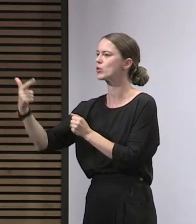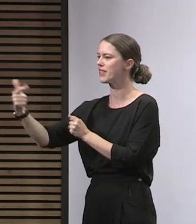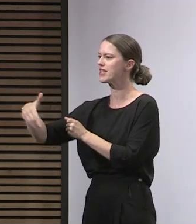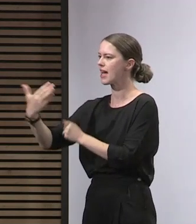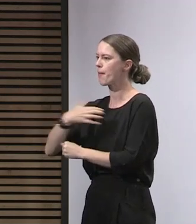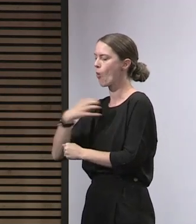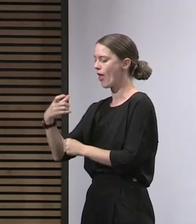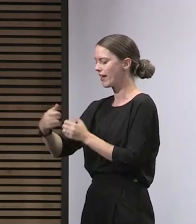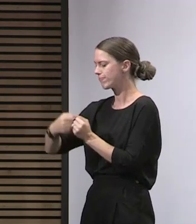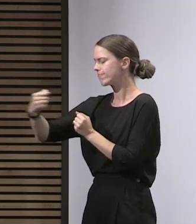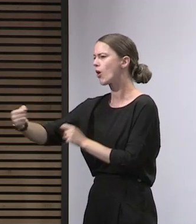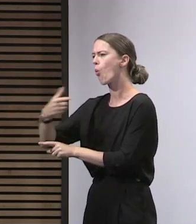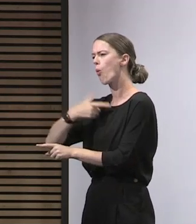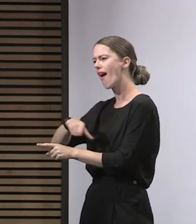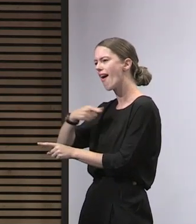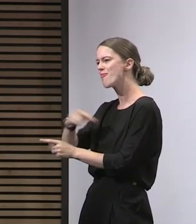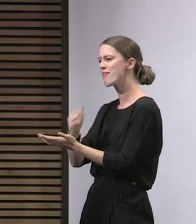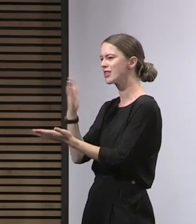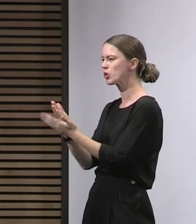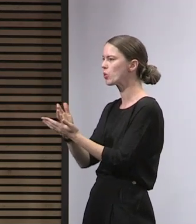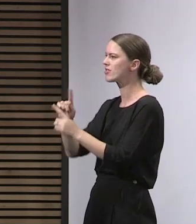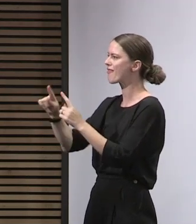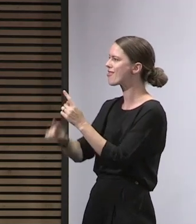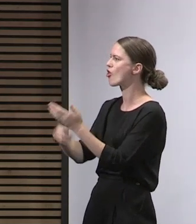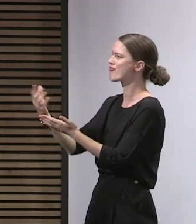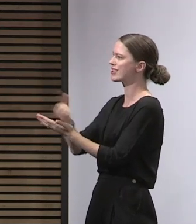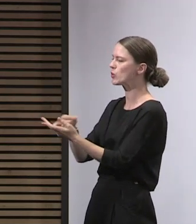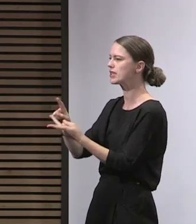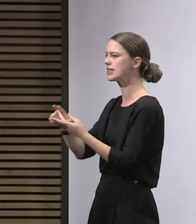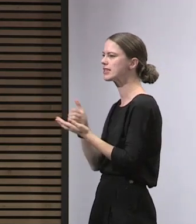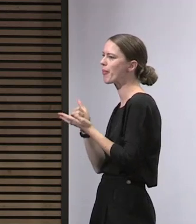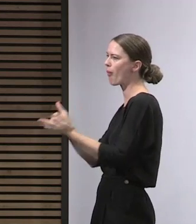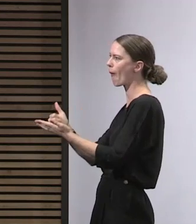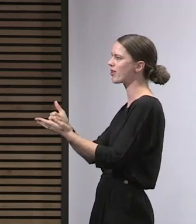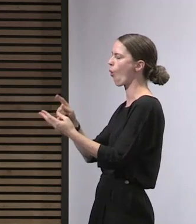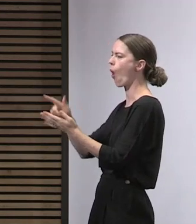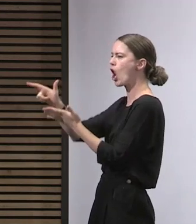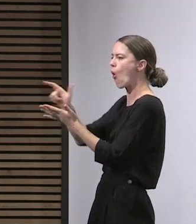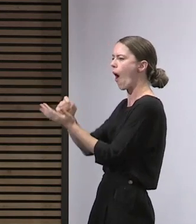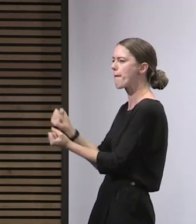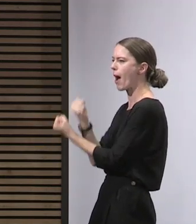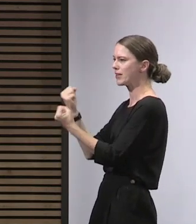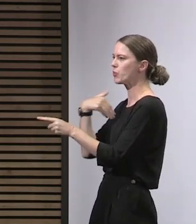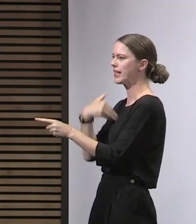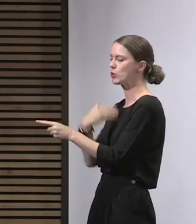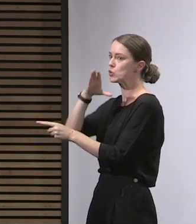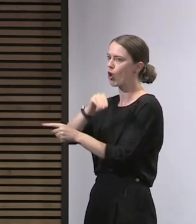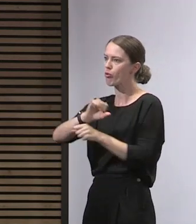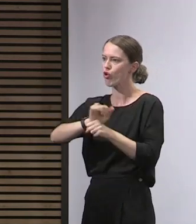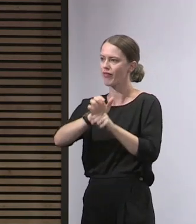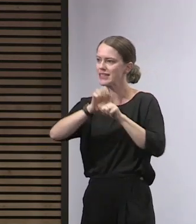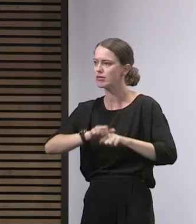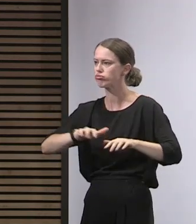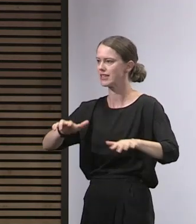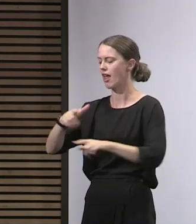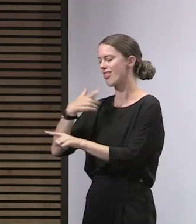national emergency to ensure we continue to have all of the resources, support and powers we need to prevent the spread of COVID-19